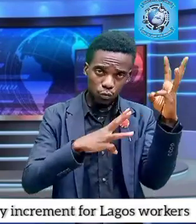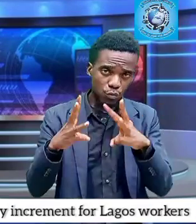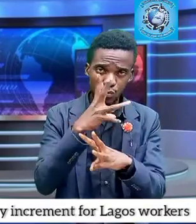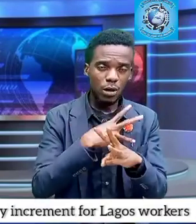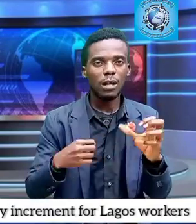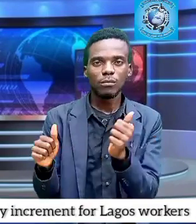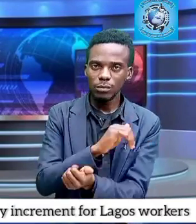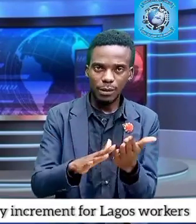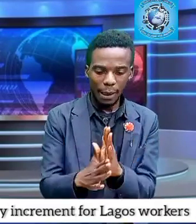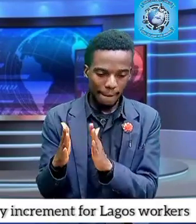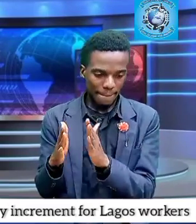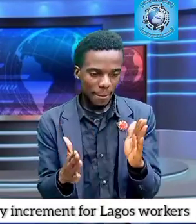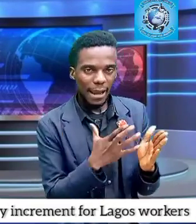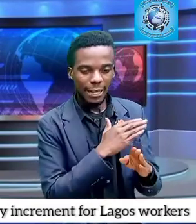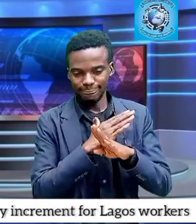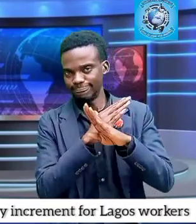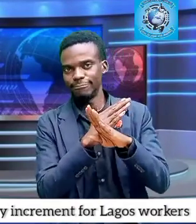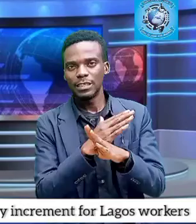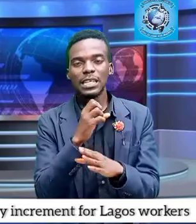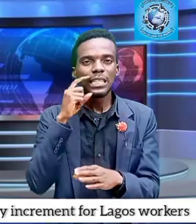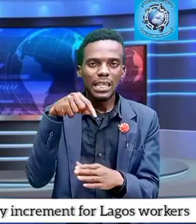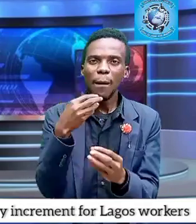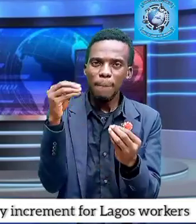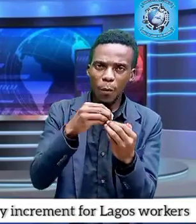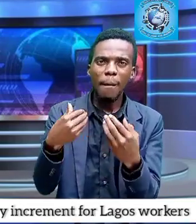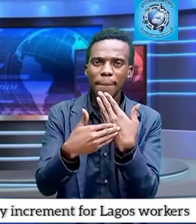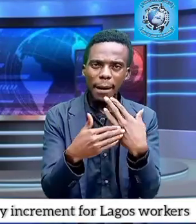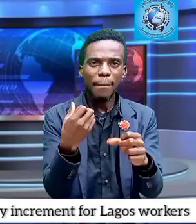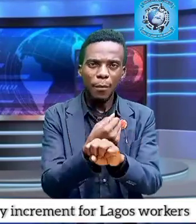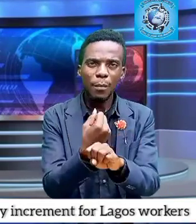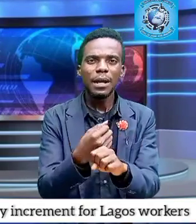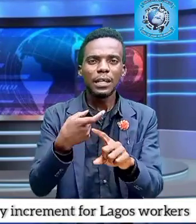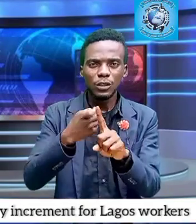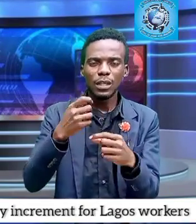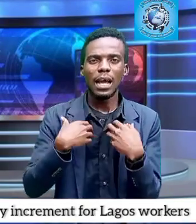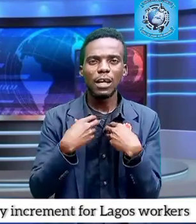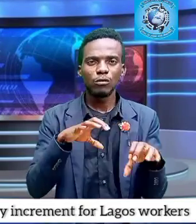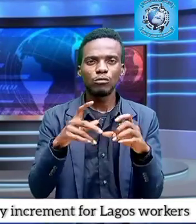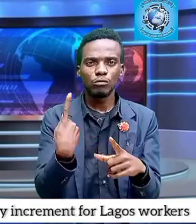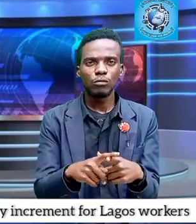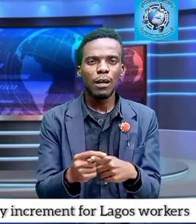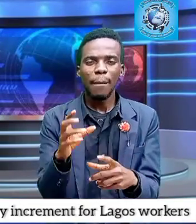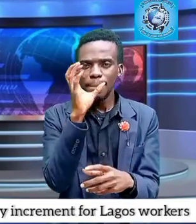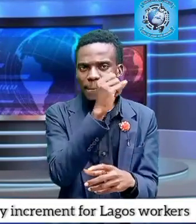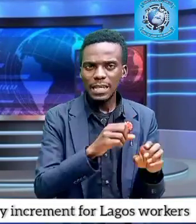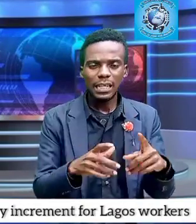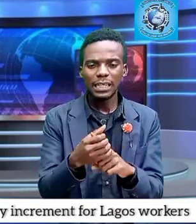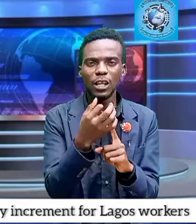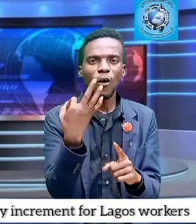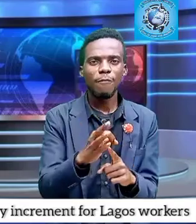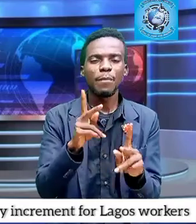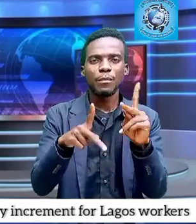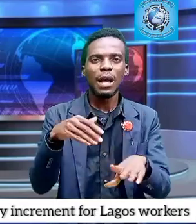Prevent. He says most spinal cord injuries are due to mishandling of victims at the accident spot. According to him,